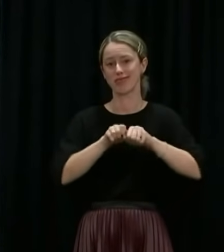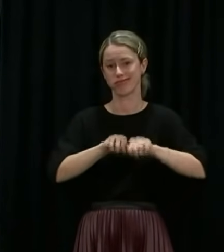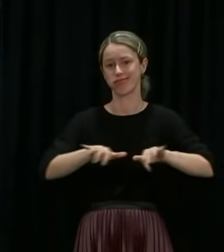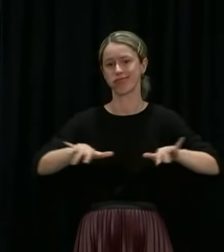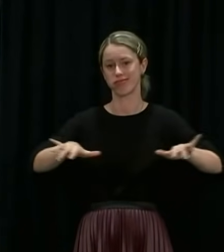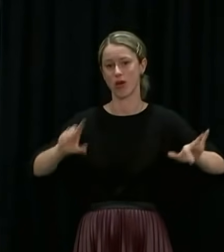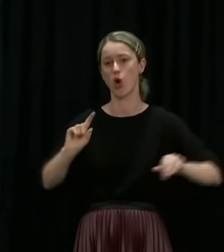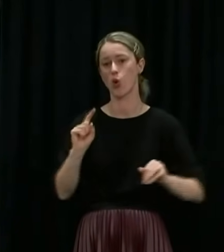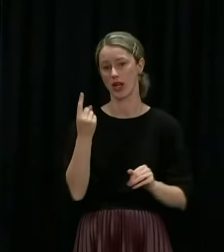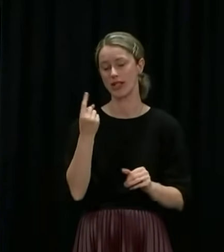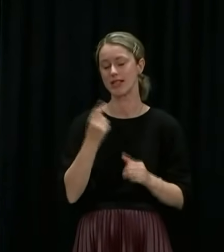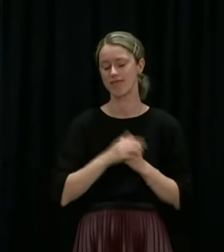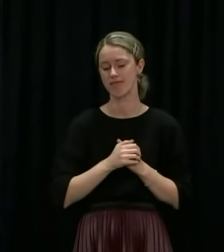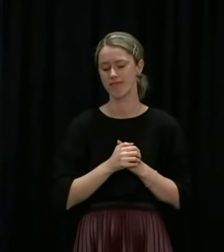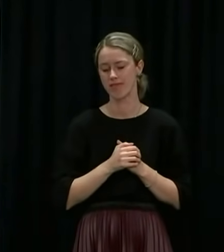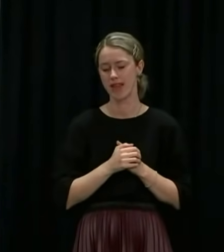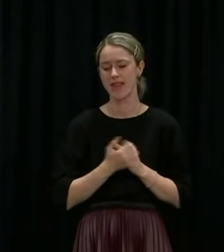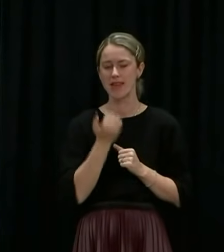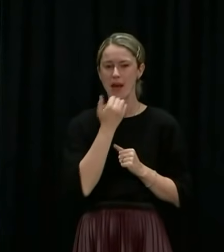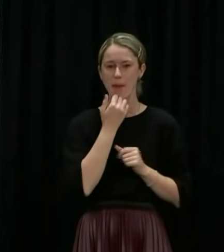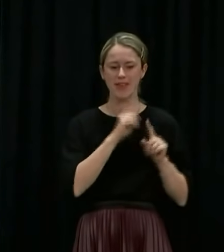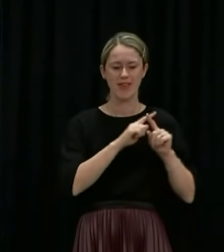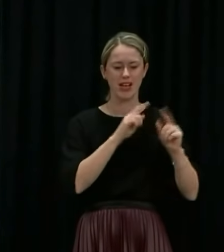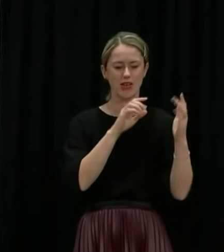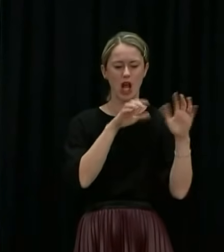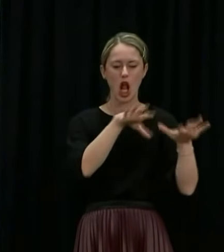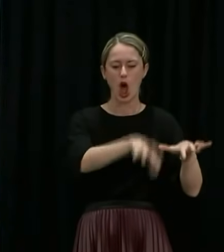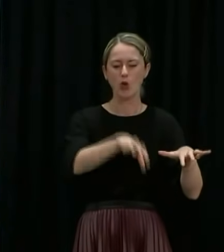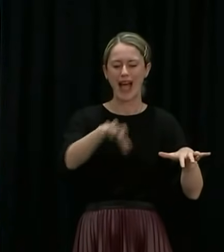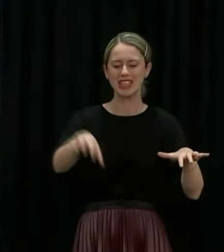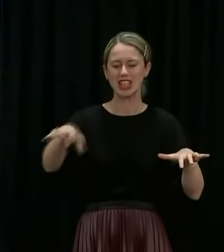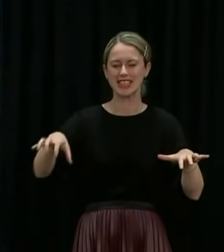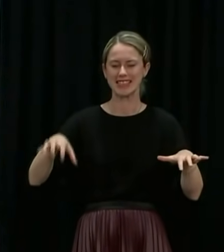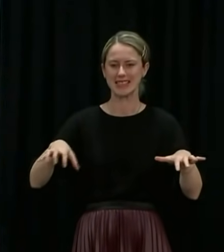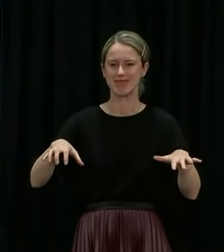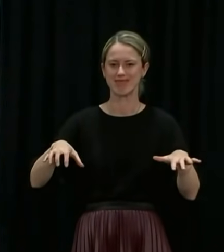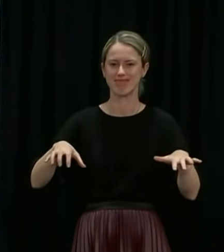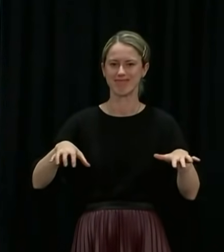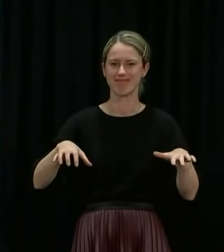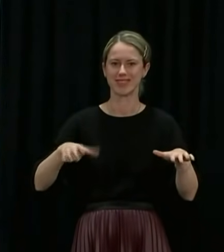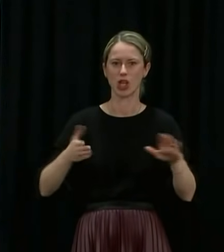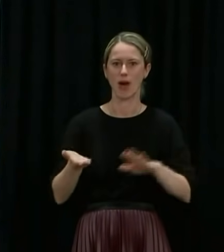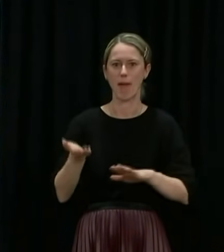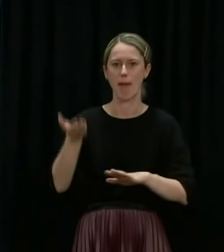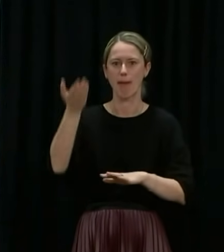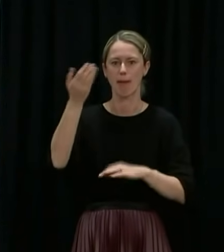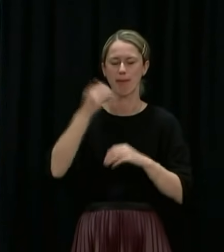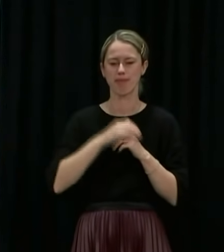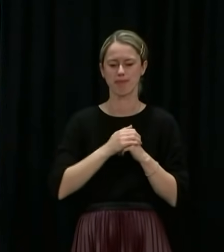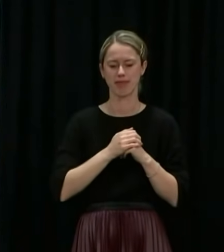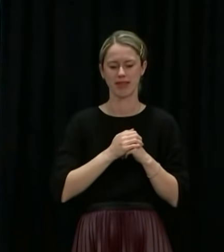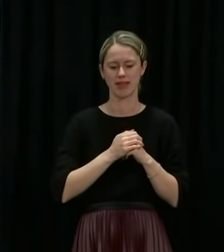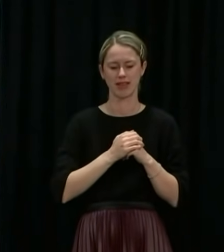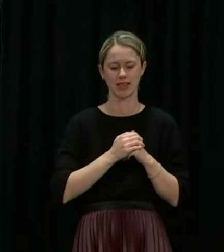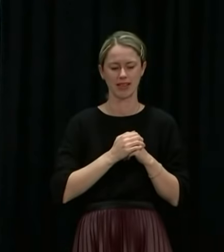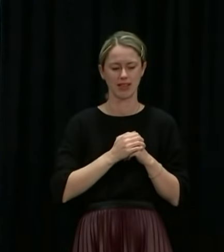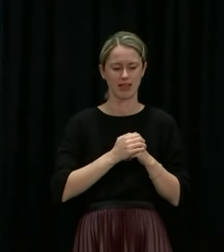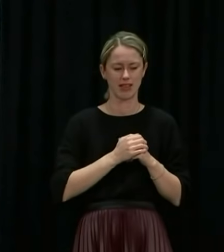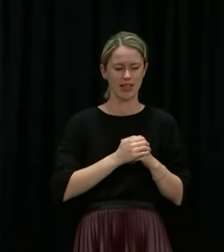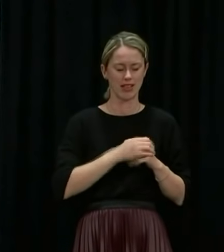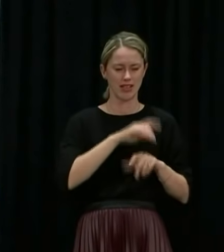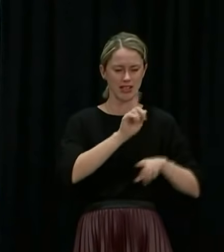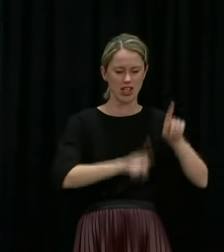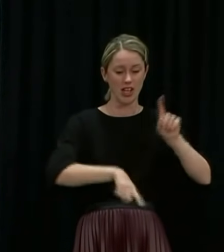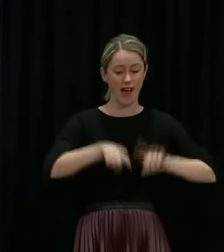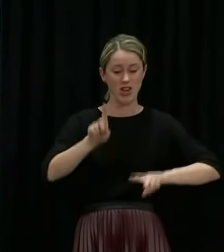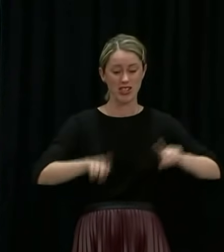in Auckland and that the number of locations that we're seeing cases popping up is increasing. The overall diversity of the parts of the